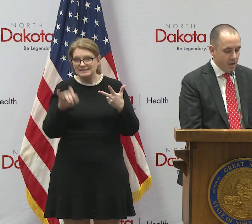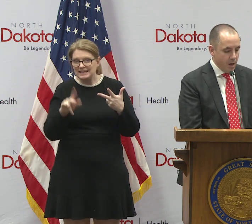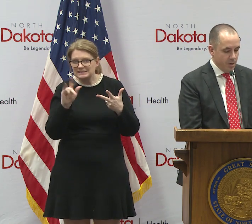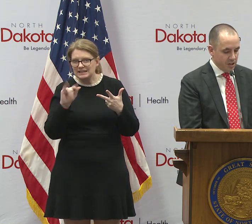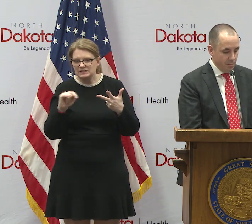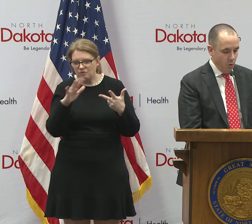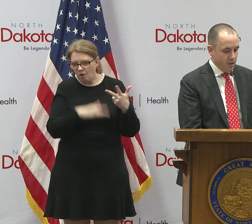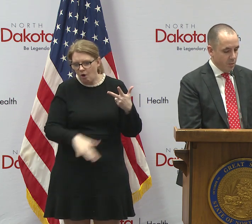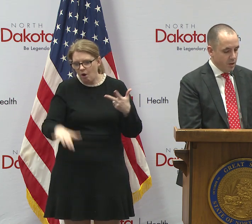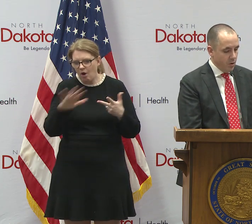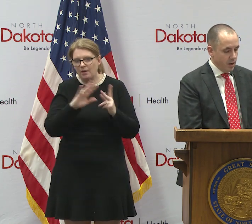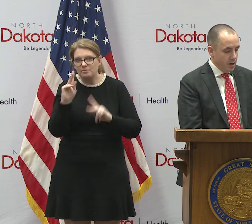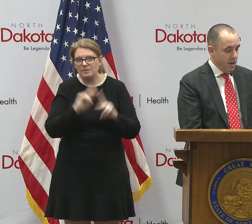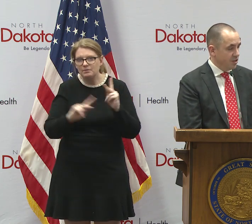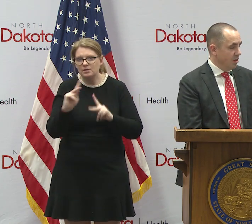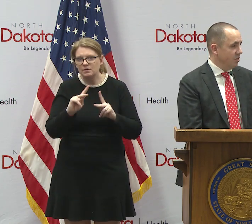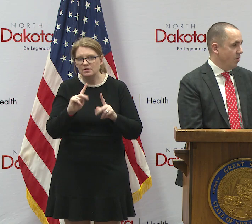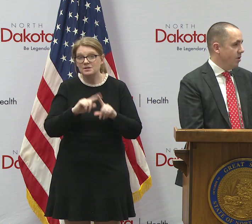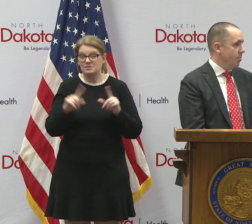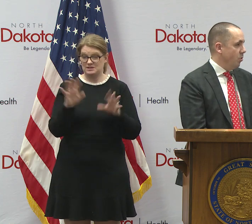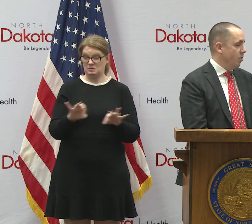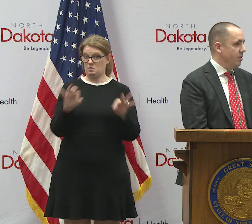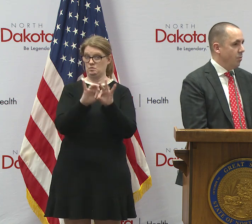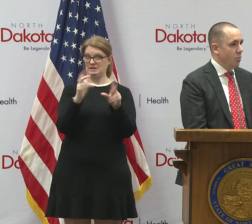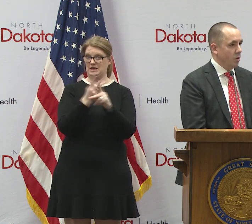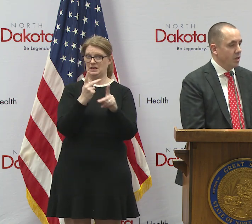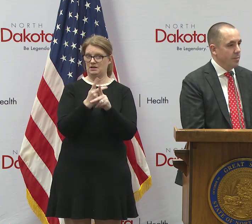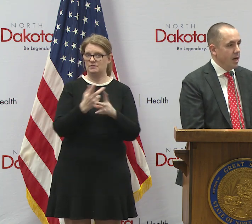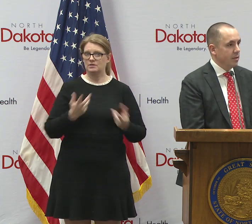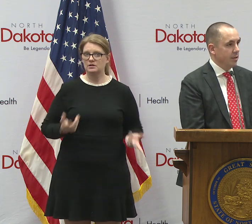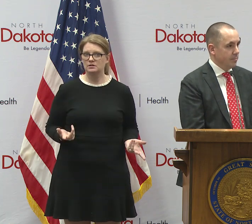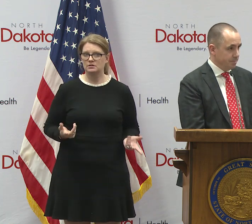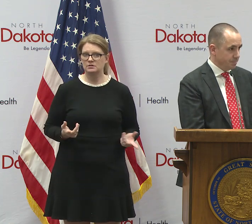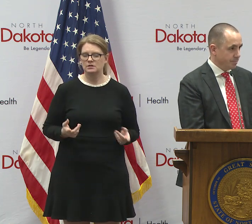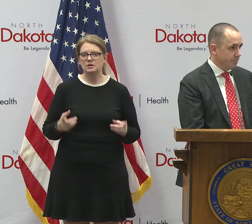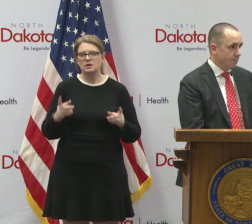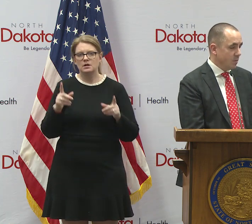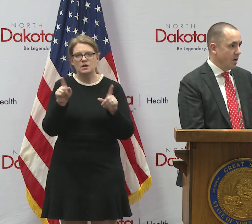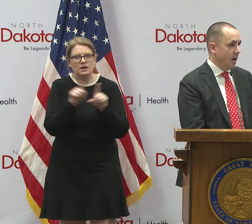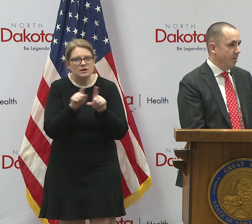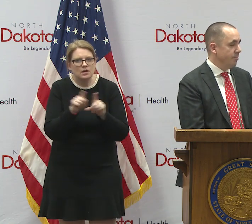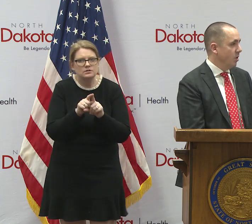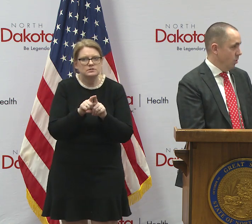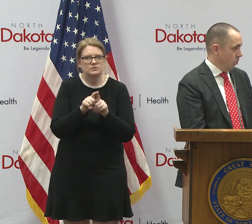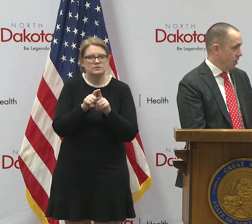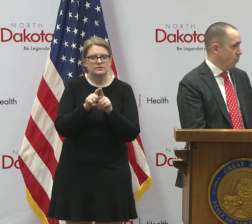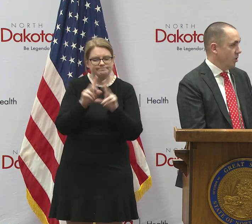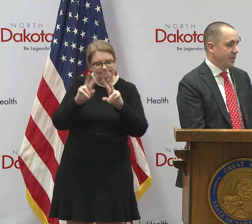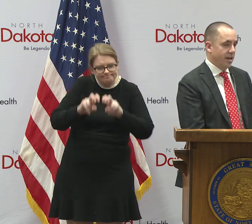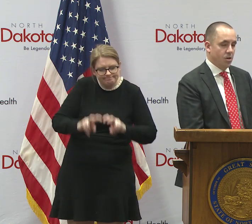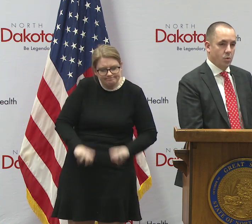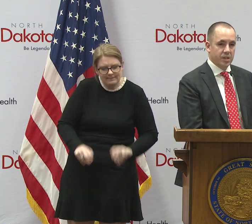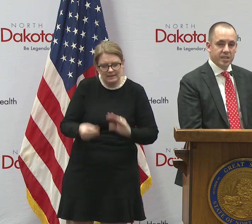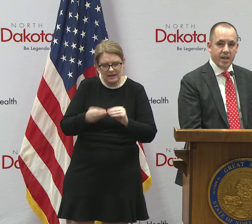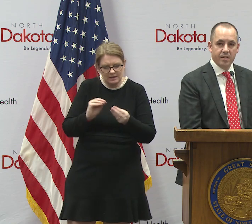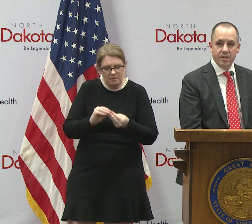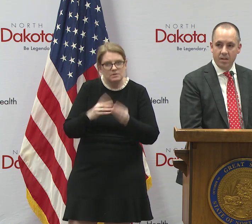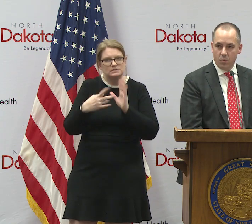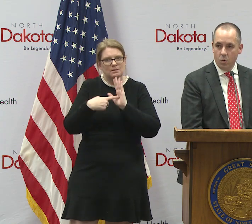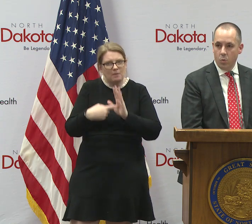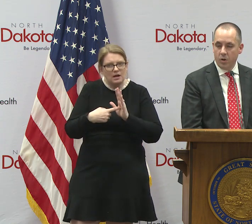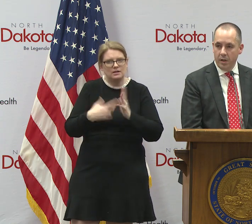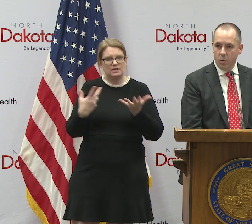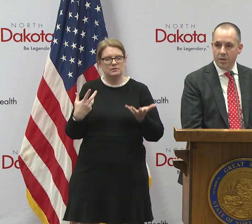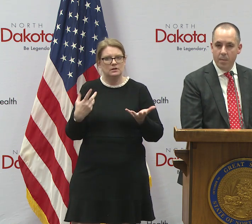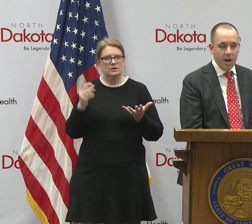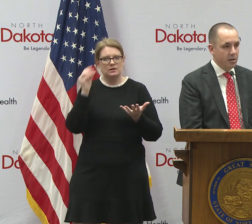everybody. But it's important that we do it. It's also very important that we work on the modeling. We're going to work together with the state. I